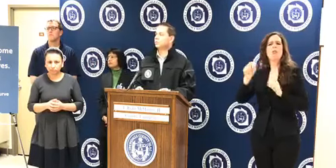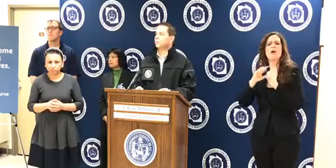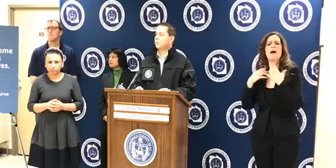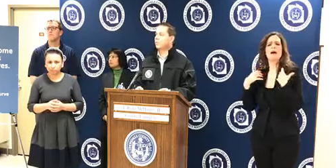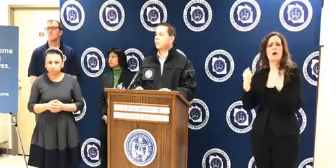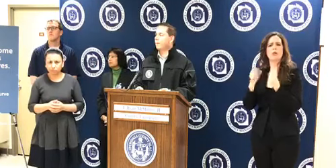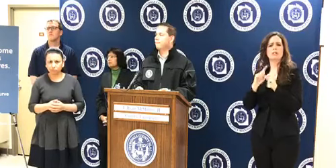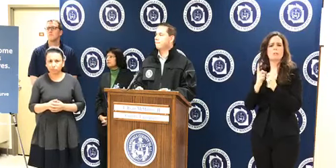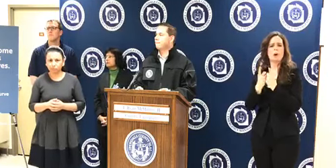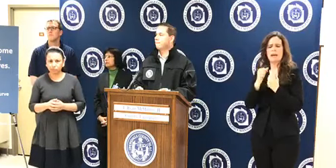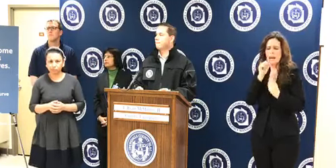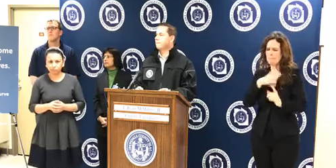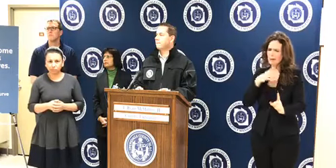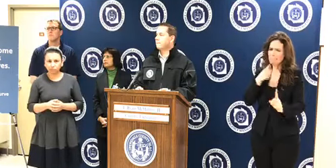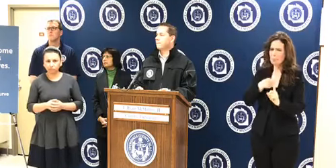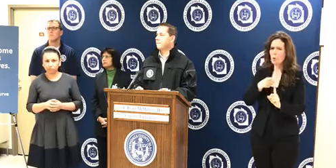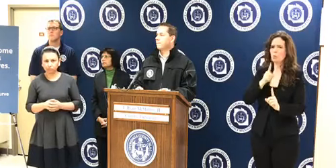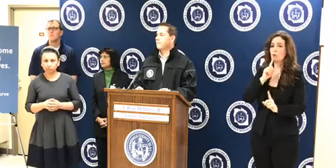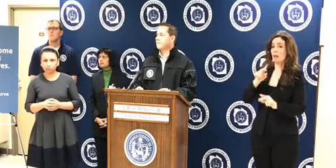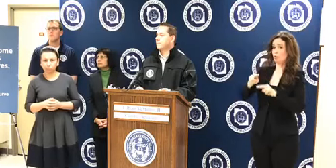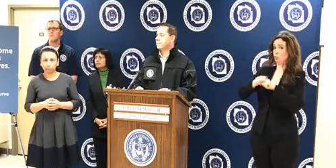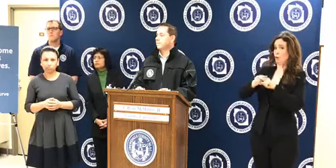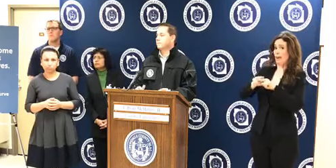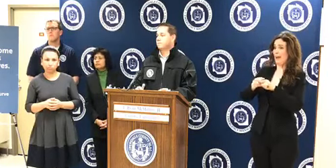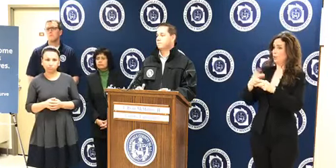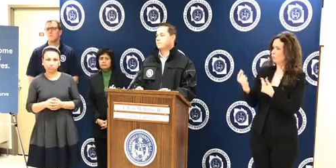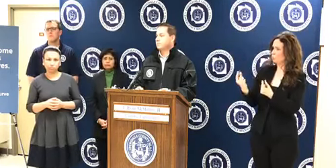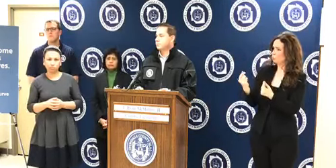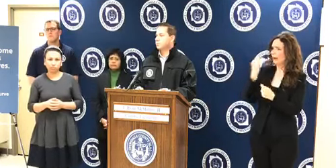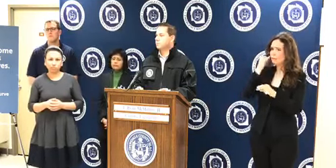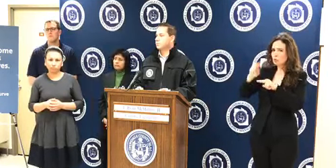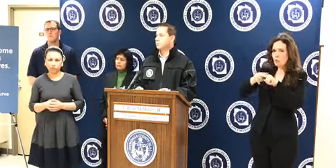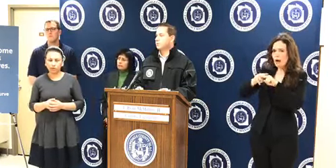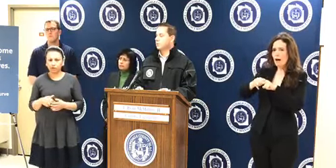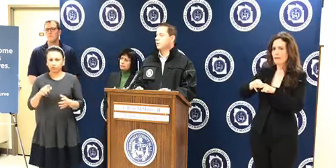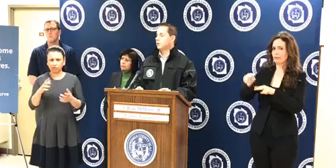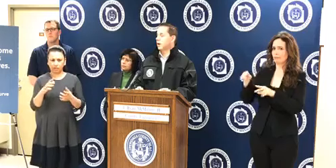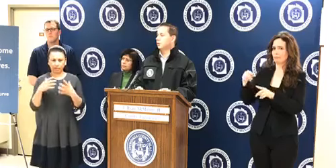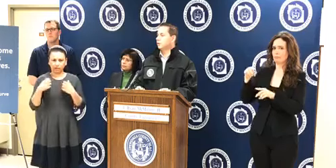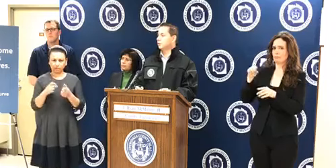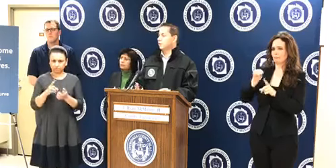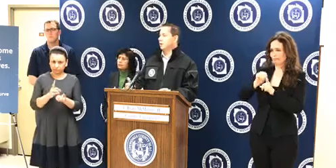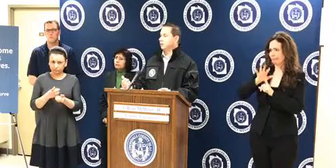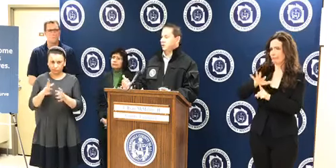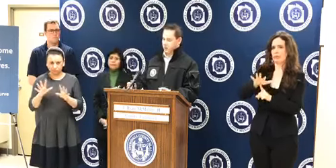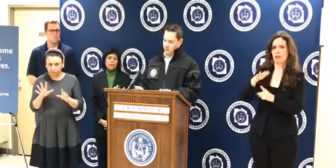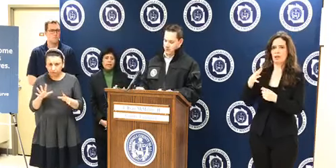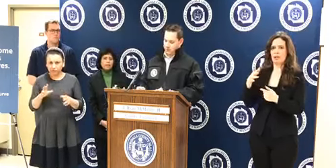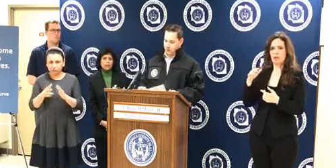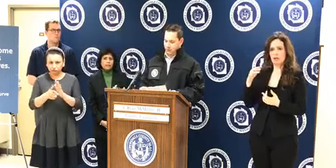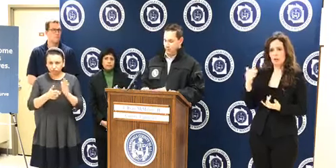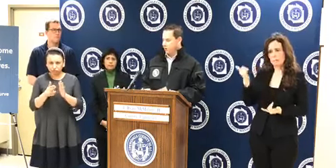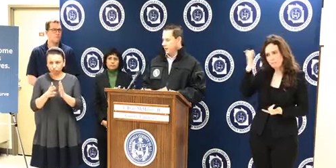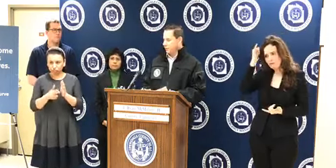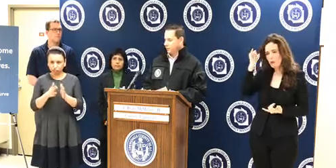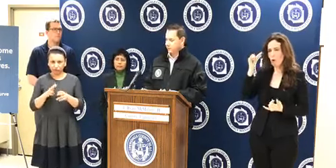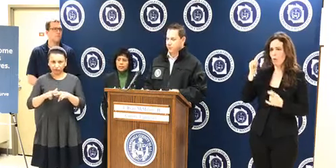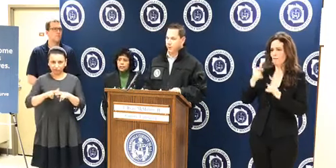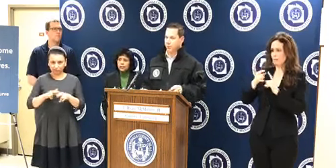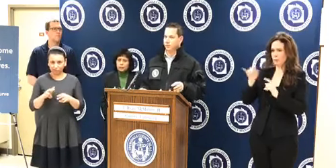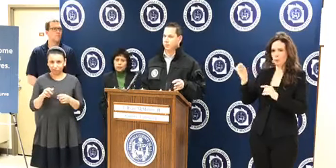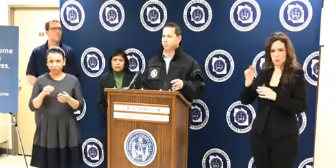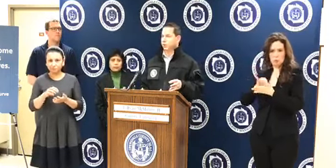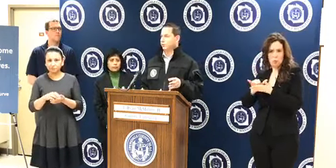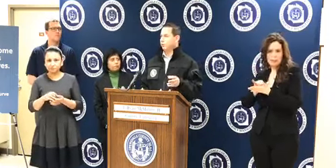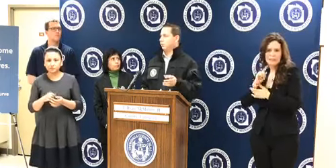through Syracuse and people may have been on the same train with a person found positive for COVID-19 who got off Yeah, the Buffalo. so I think, if I'm wrong, doctor, you can let